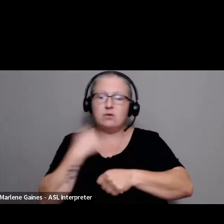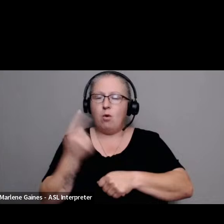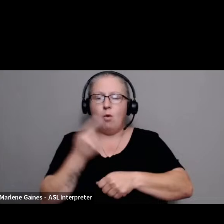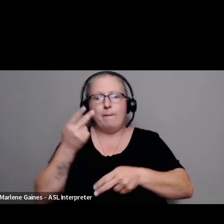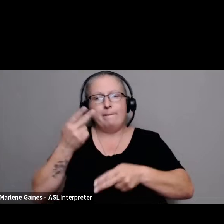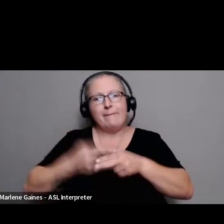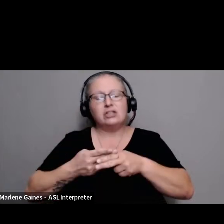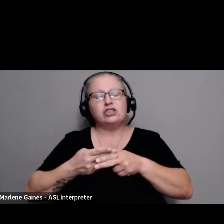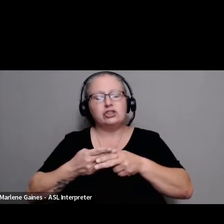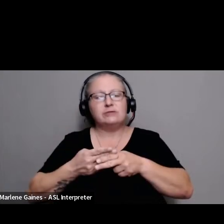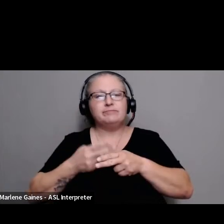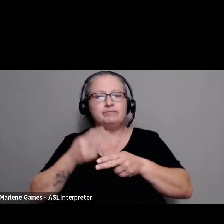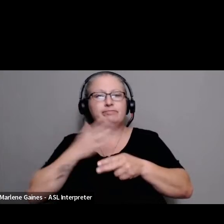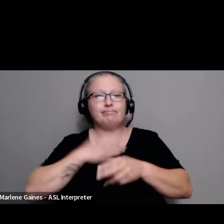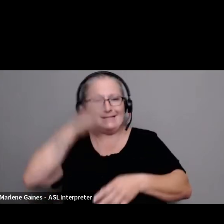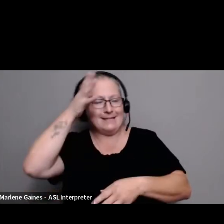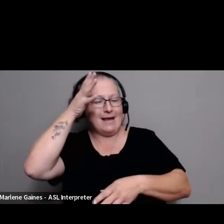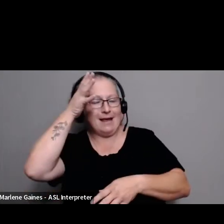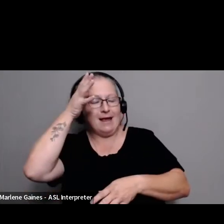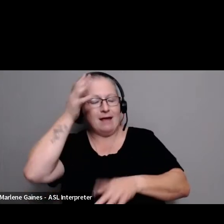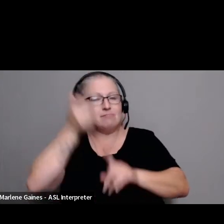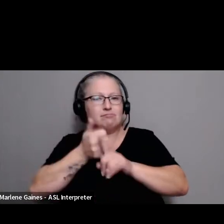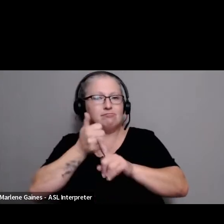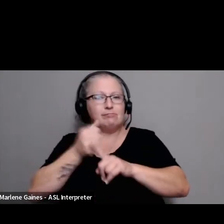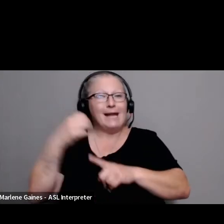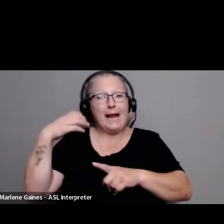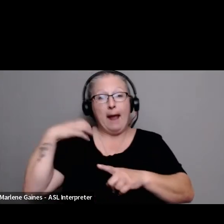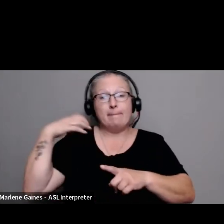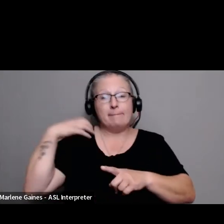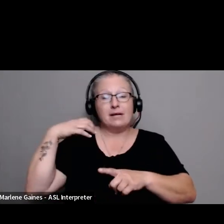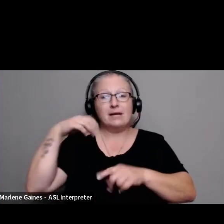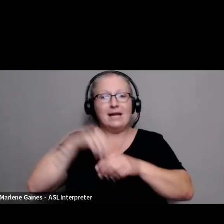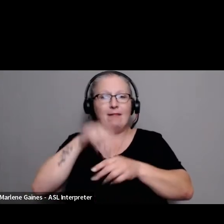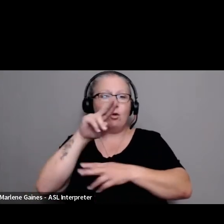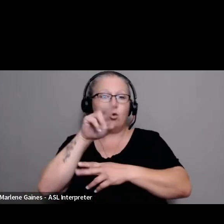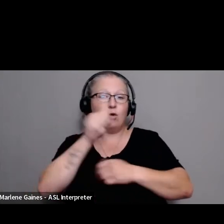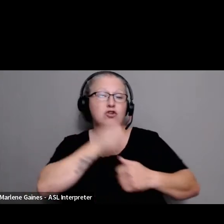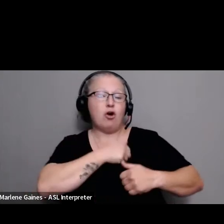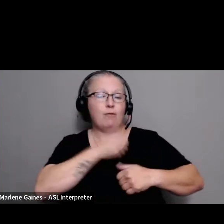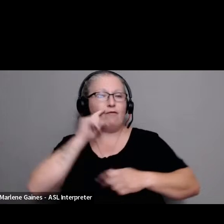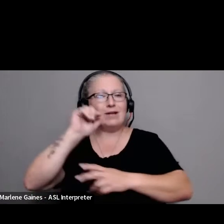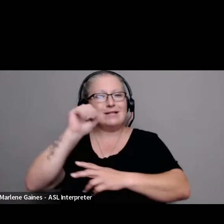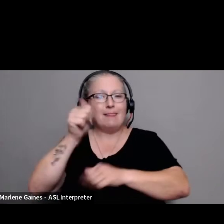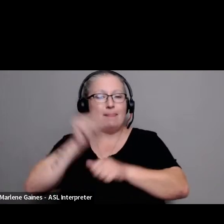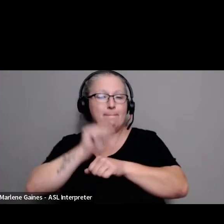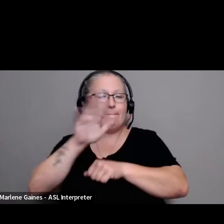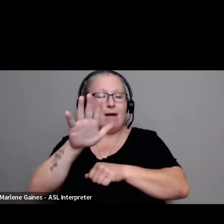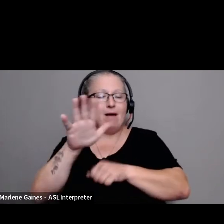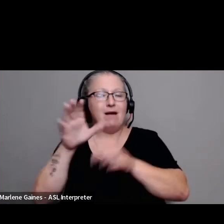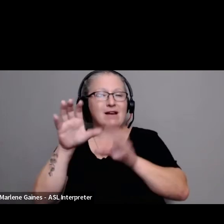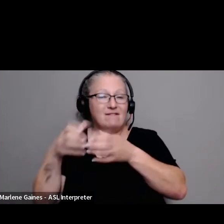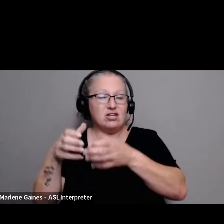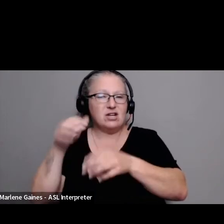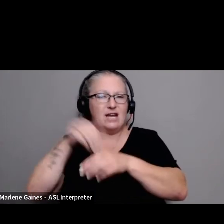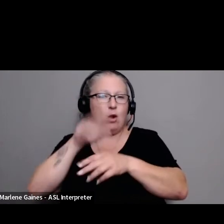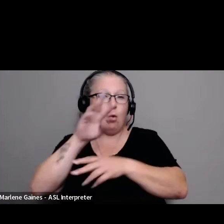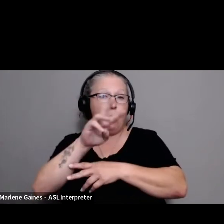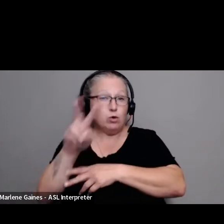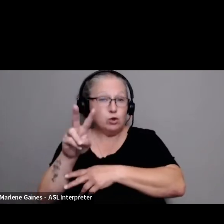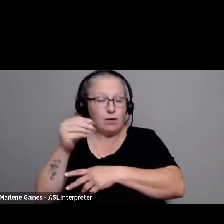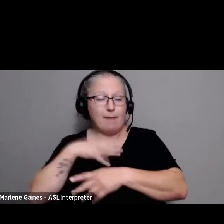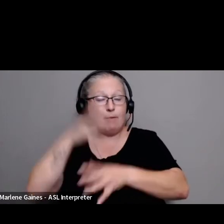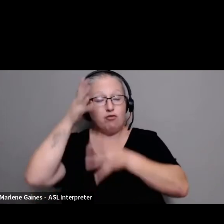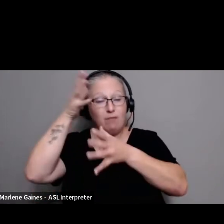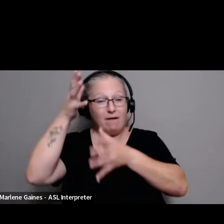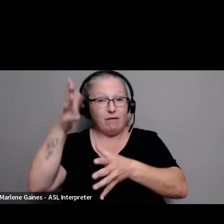mention my dad was a captain in the U.S. Army for the 10th Mountain Division during World War II. And my grandfather, a first